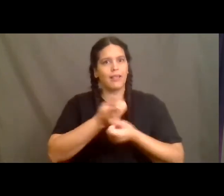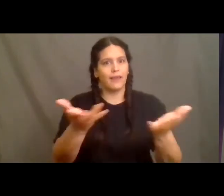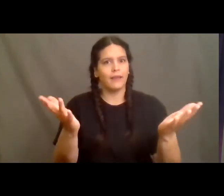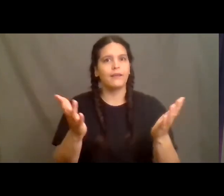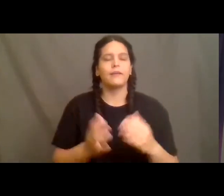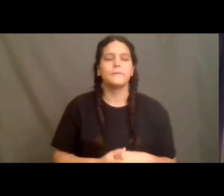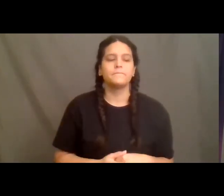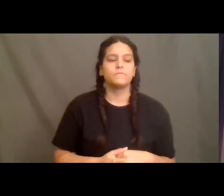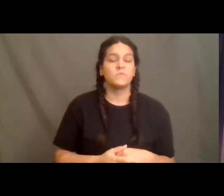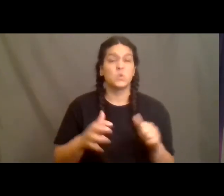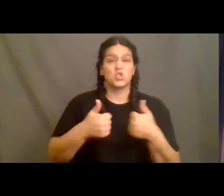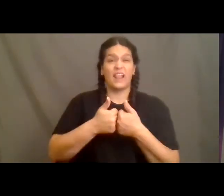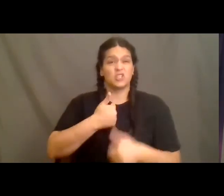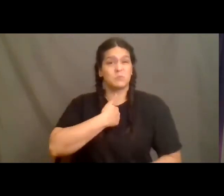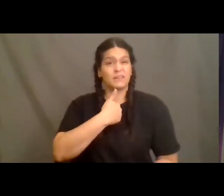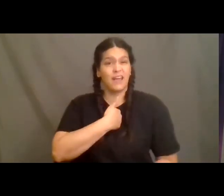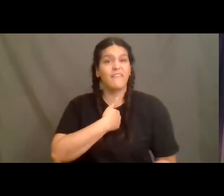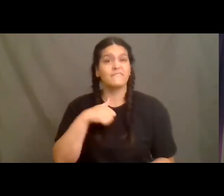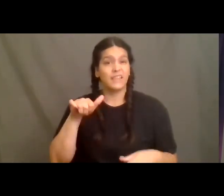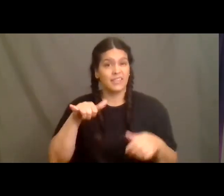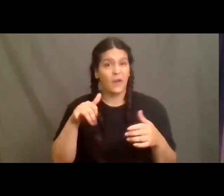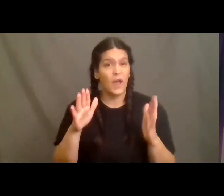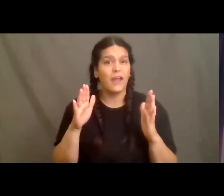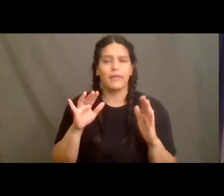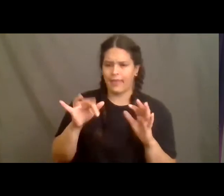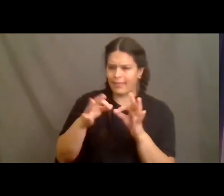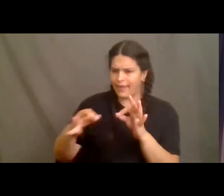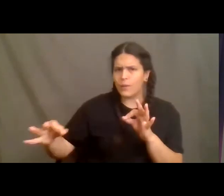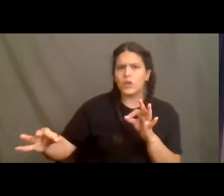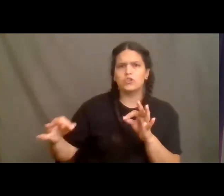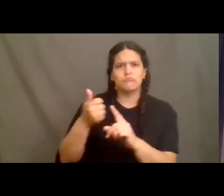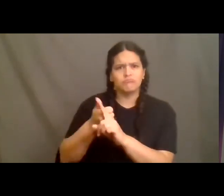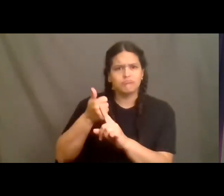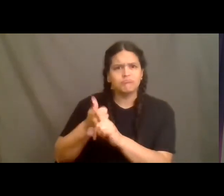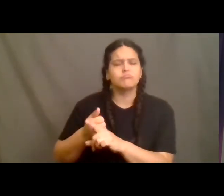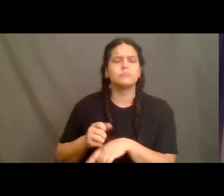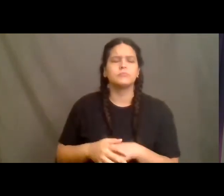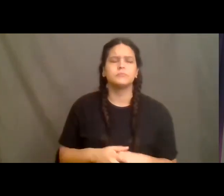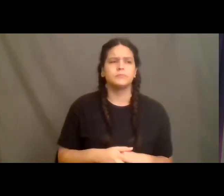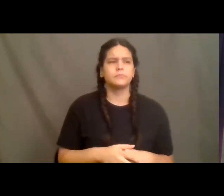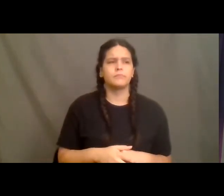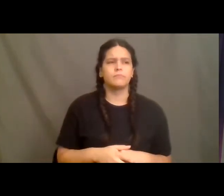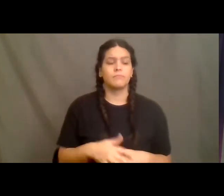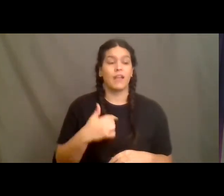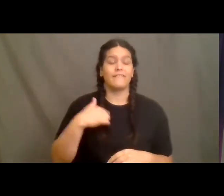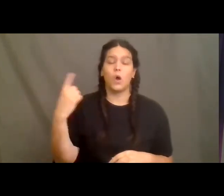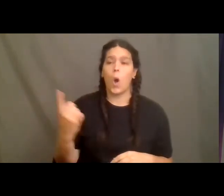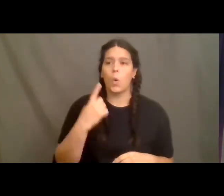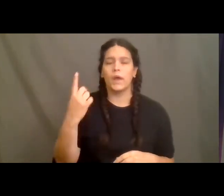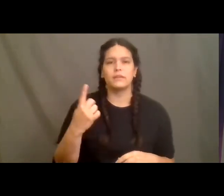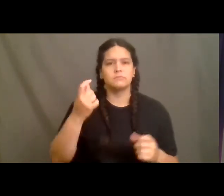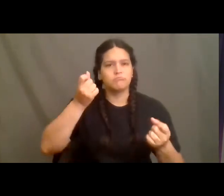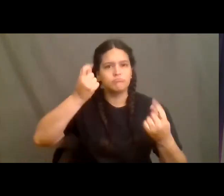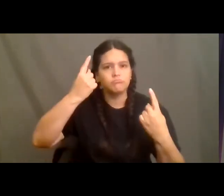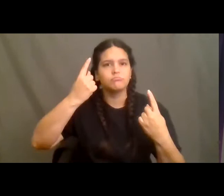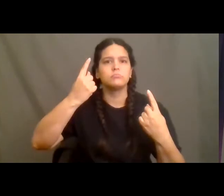way. So the language in itself, I have always perceived, even